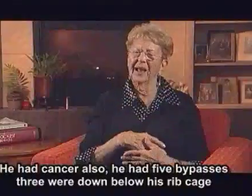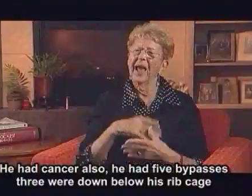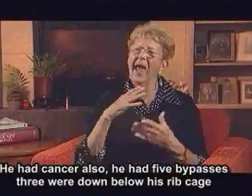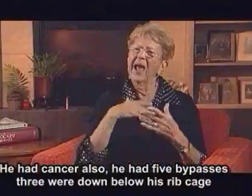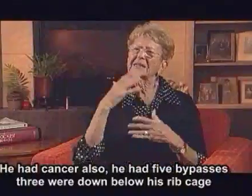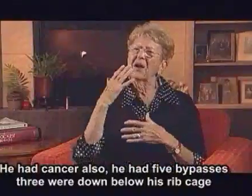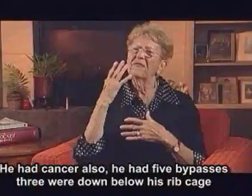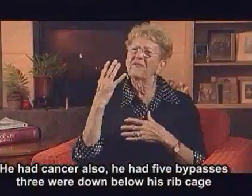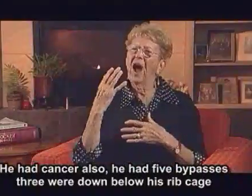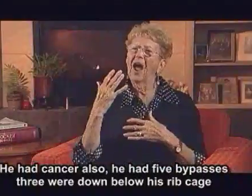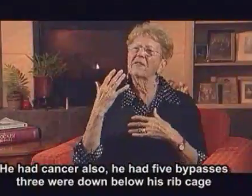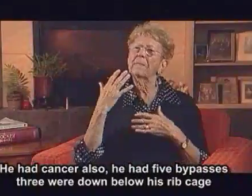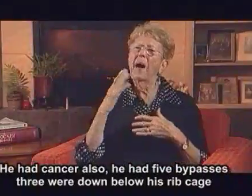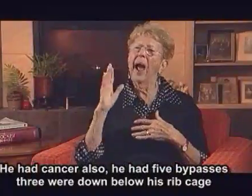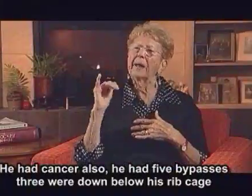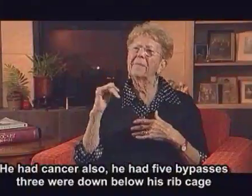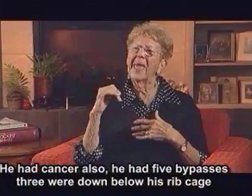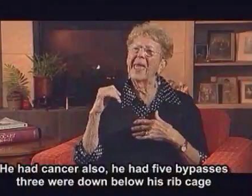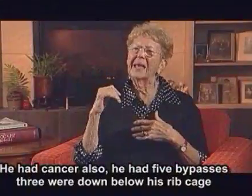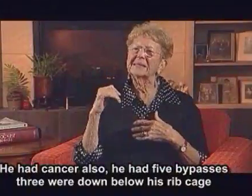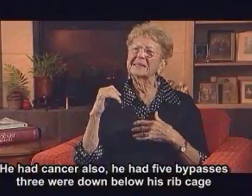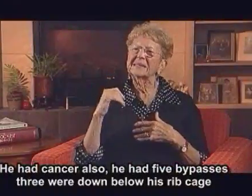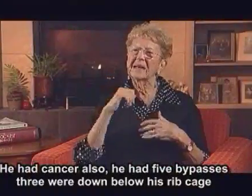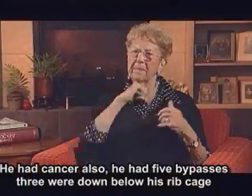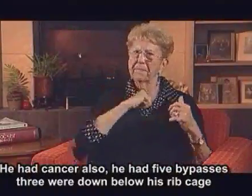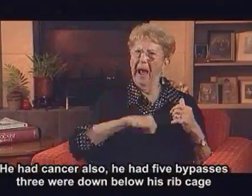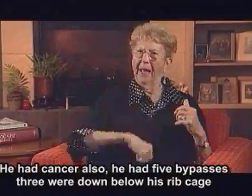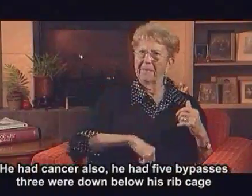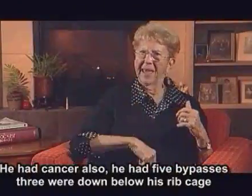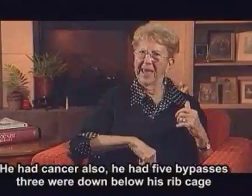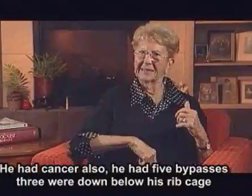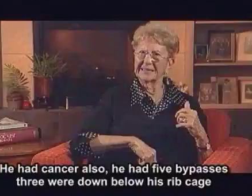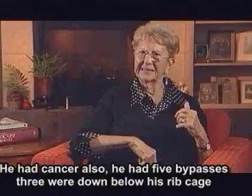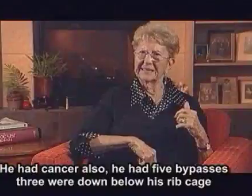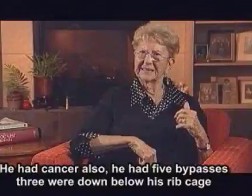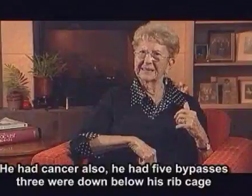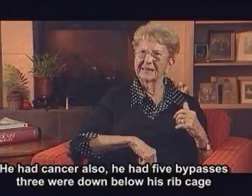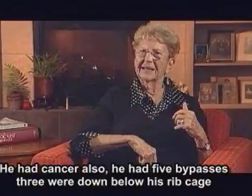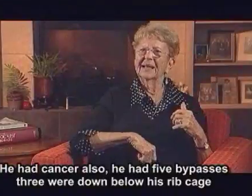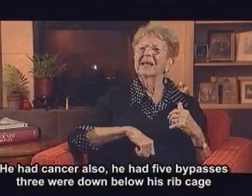He had cancer also. He had 5 bypasses.